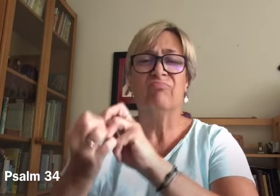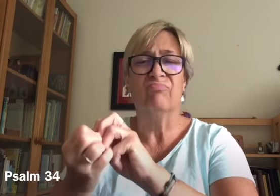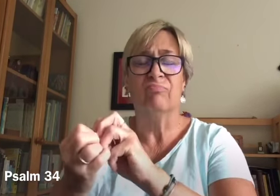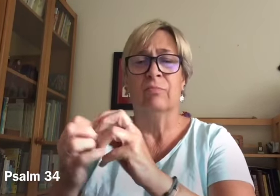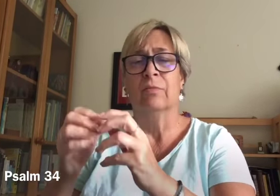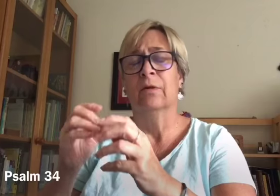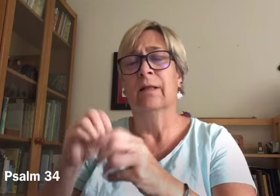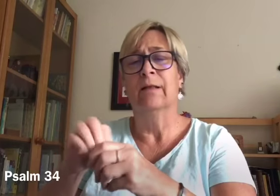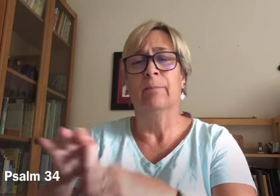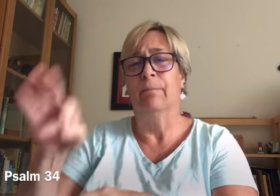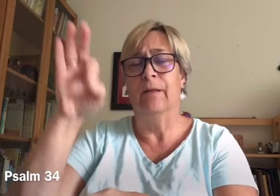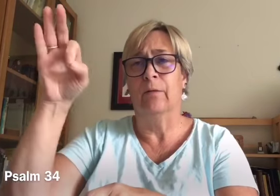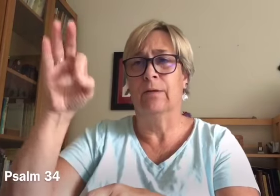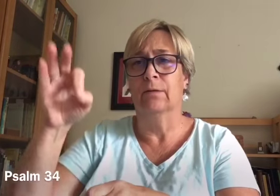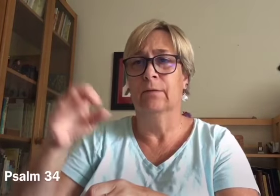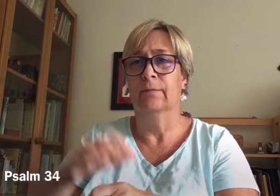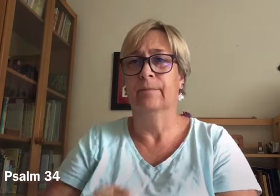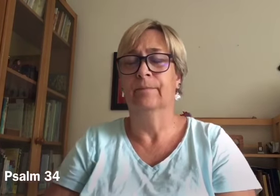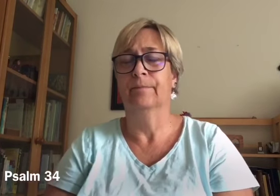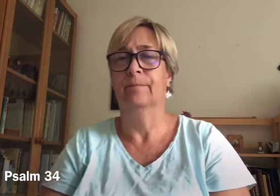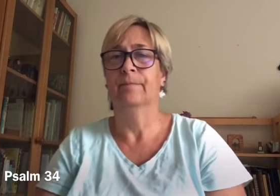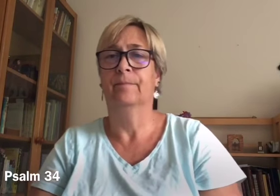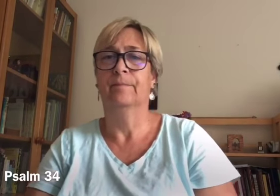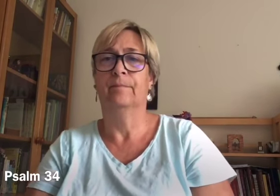crushed in spirit, he saves.